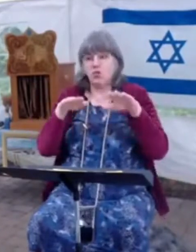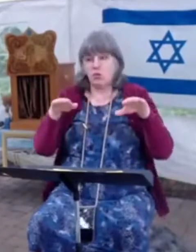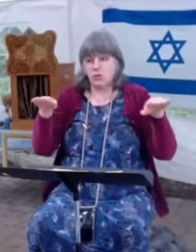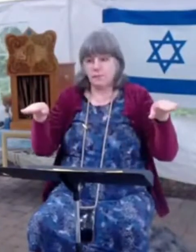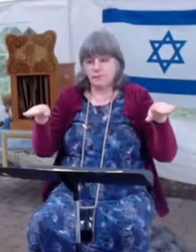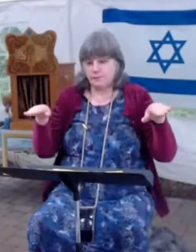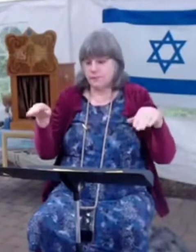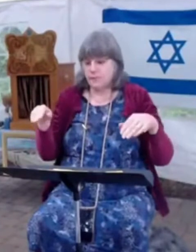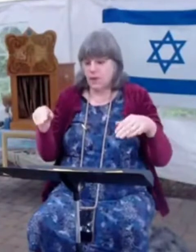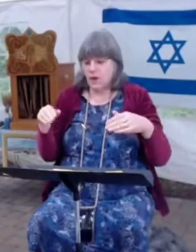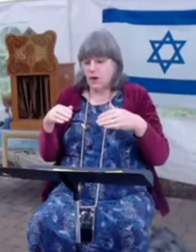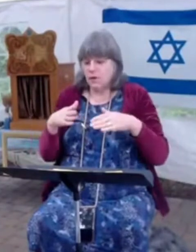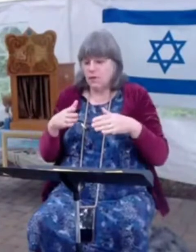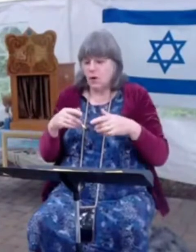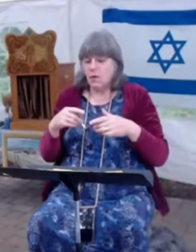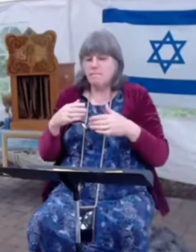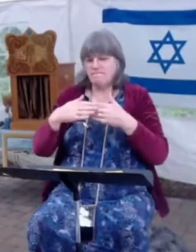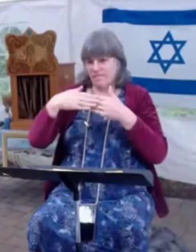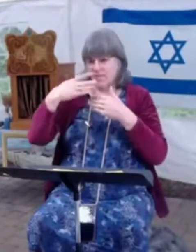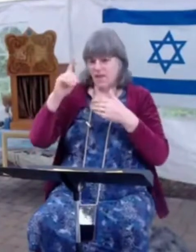of Adonai.